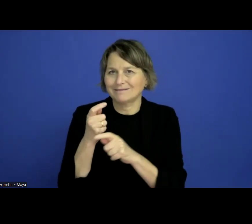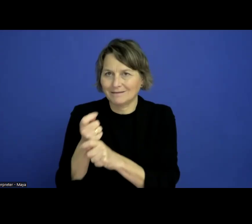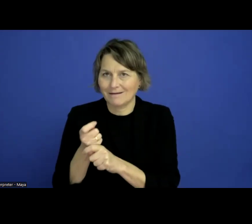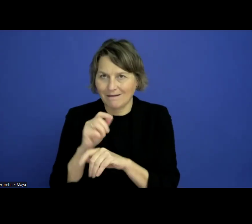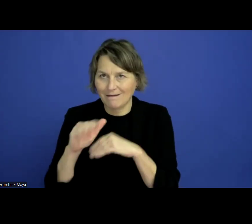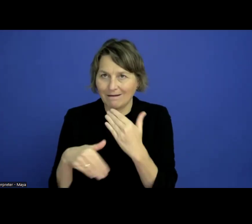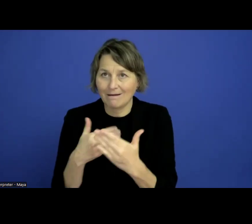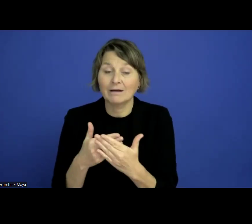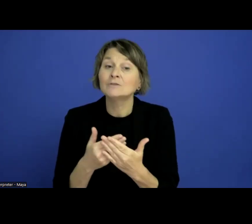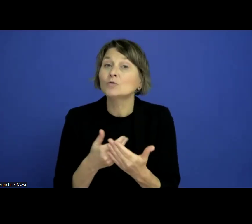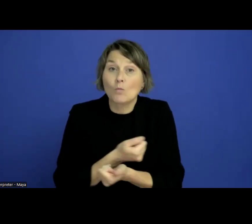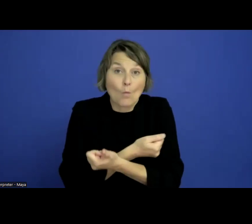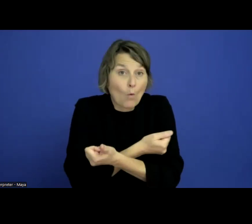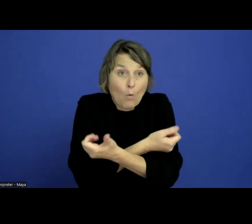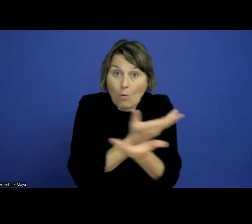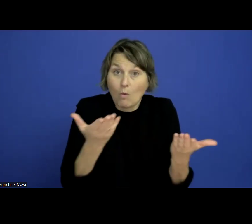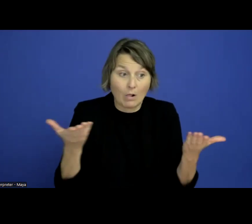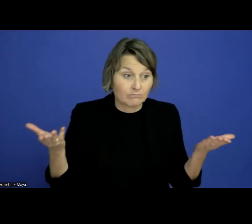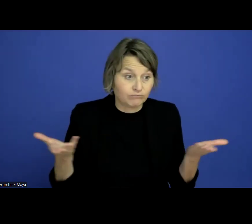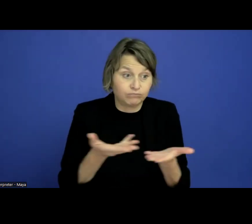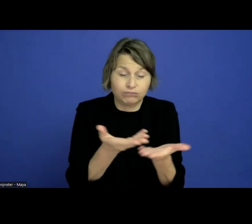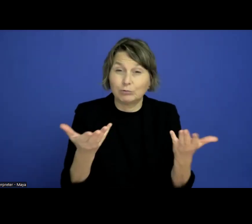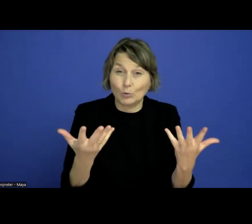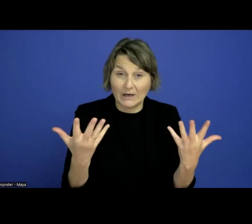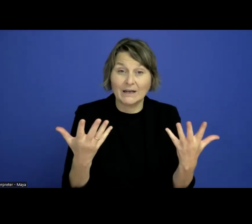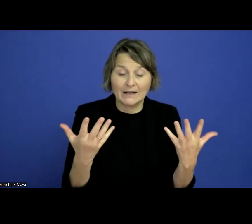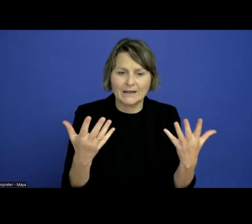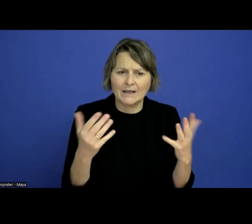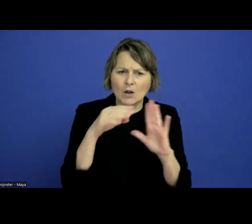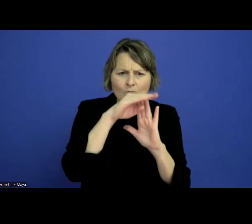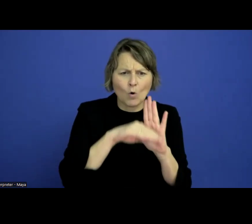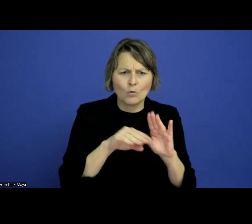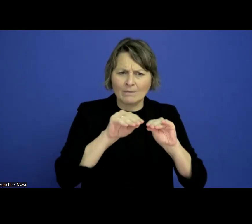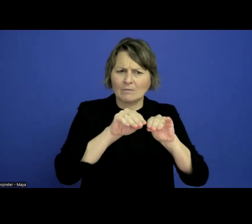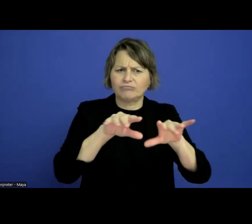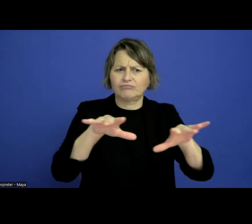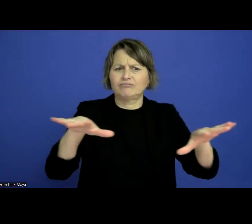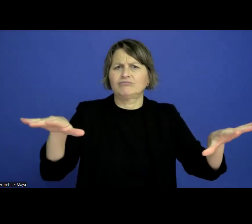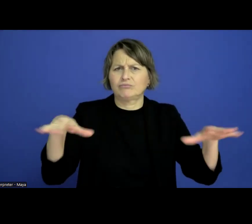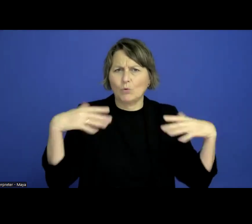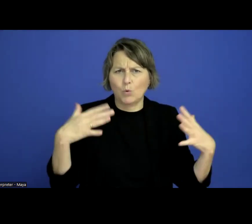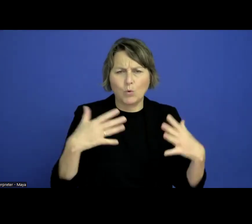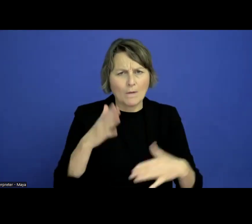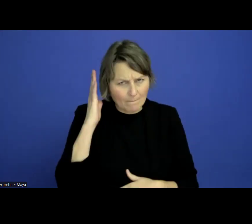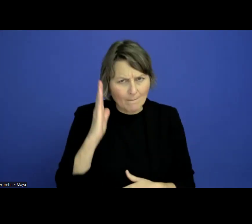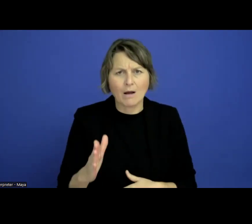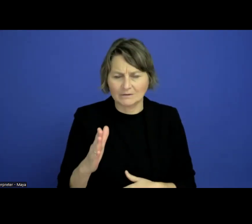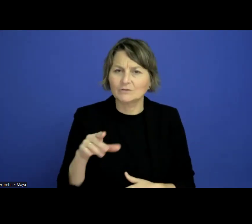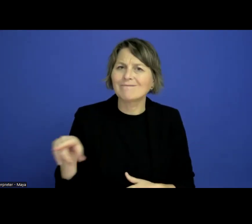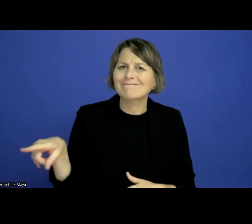subsidiaries. So this is a compulsory program since the beginning. So it covers 90,000 employees